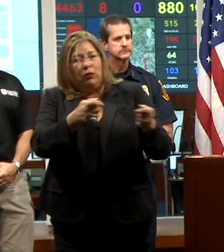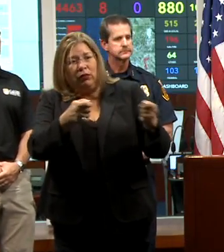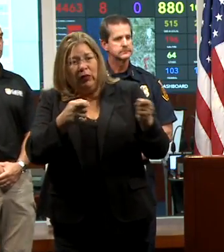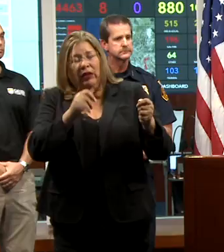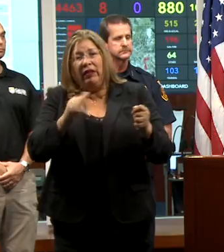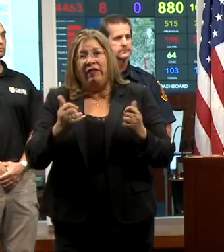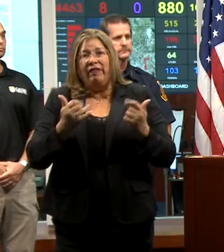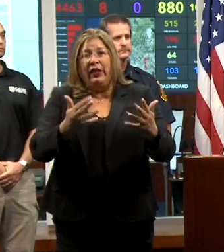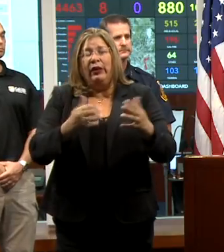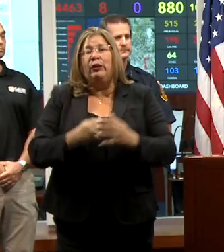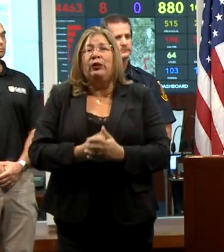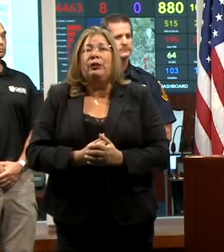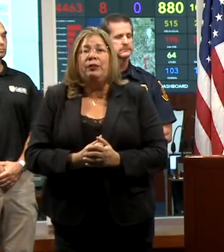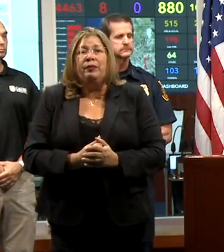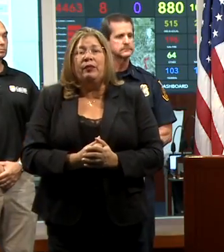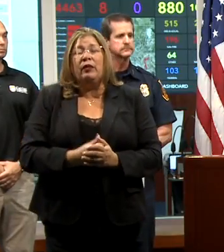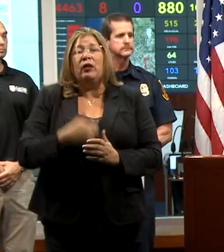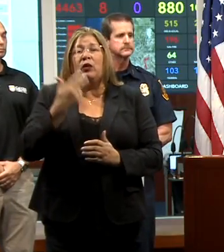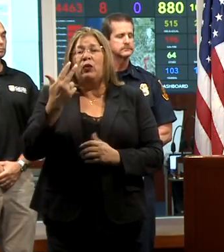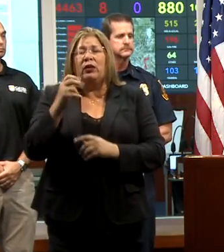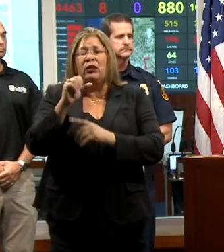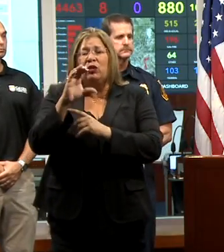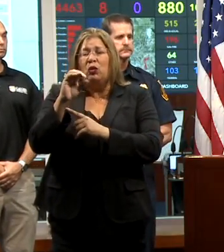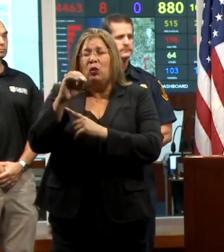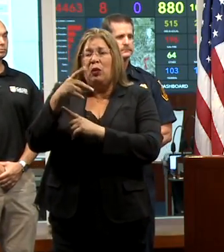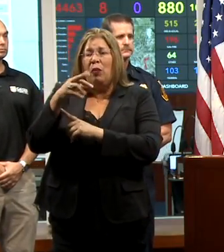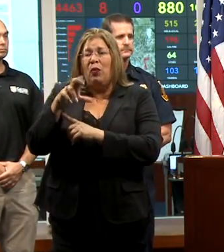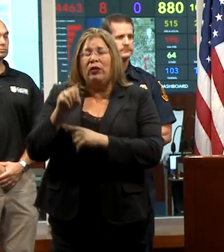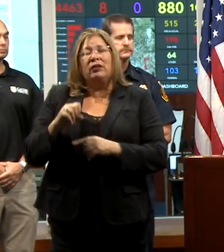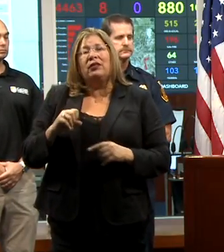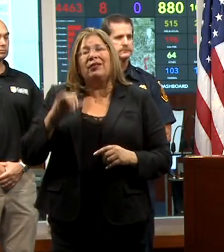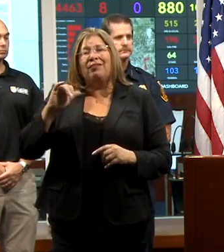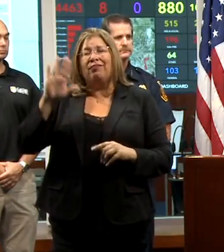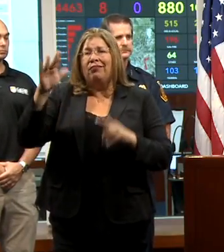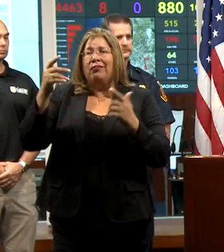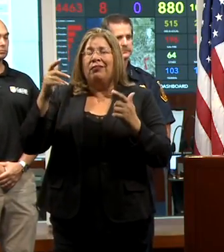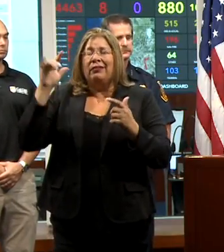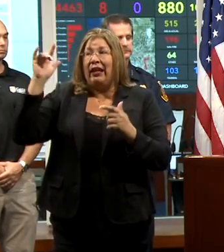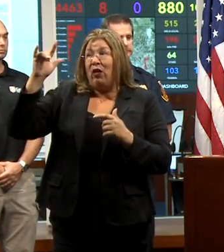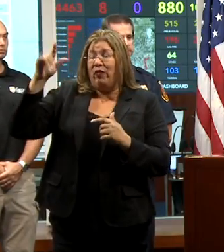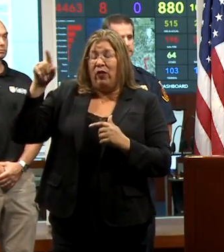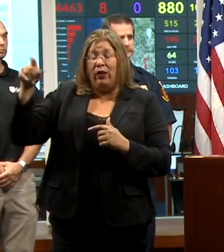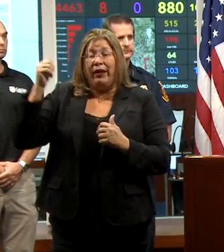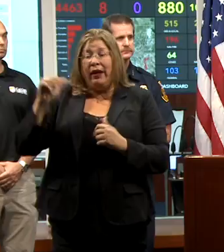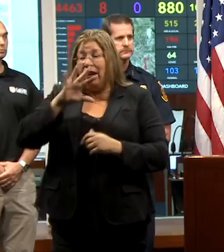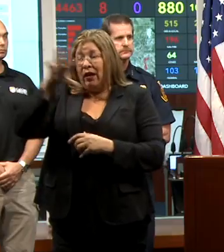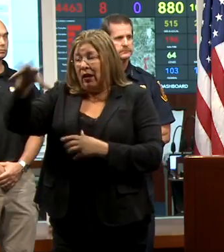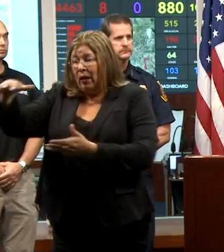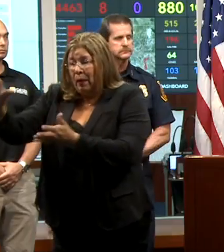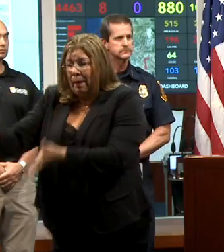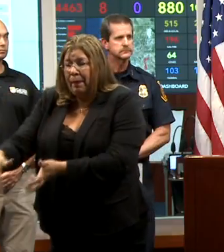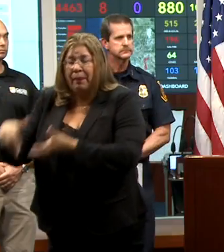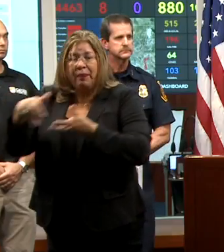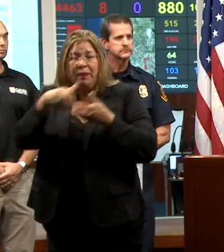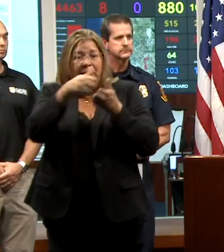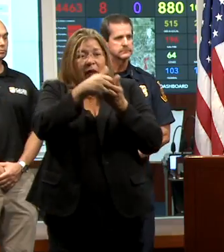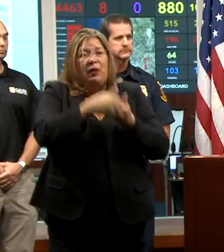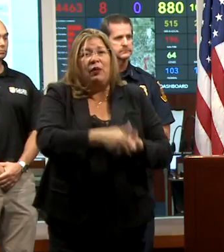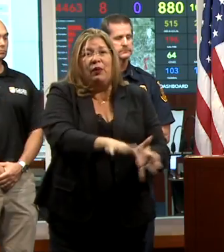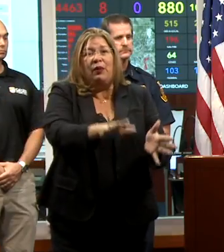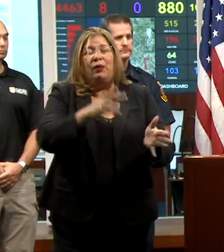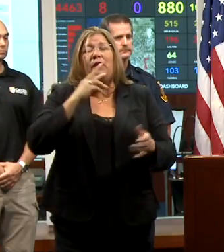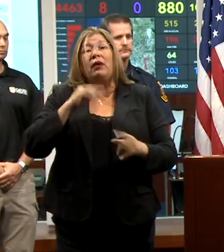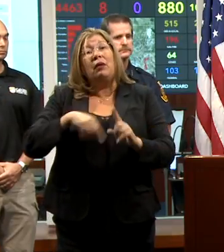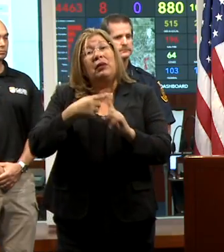operations. 3 scoopers is a CL-415 aircraft that can pick up and drop, as well as 34